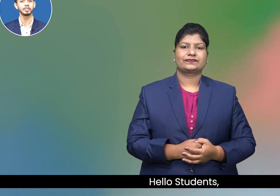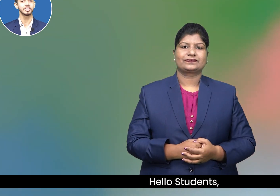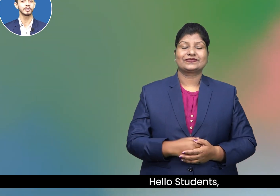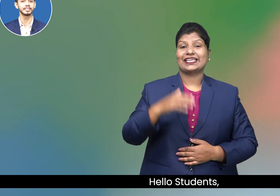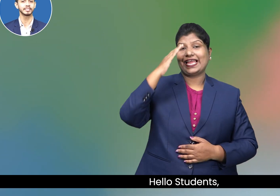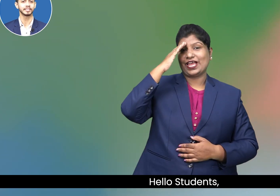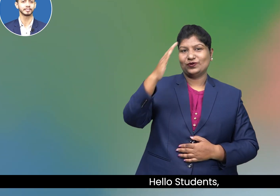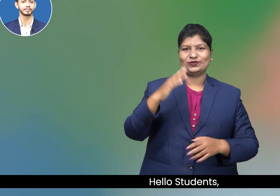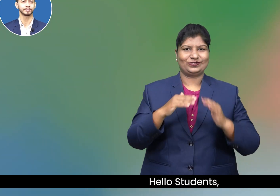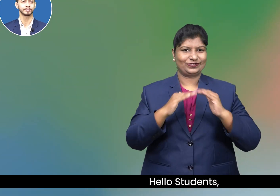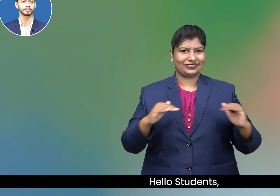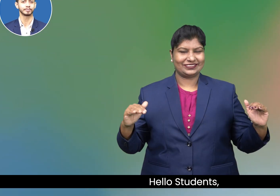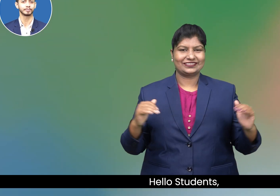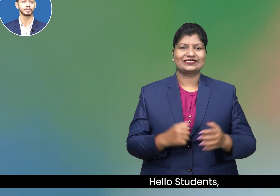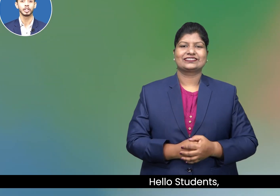Hello students,